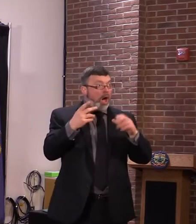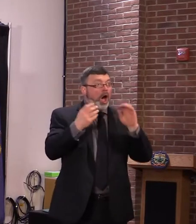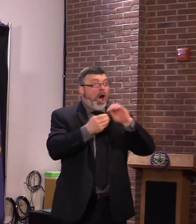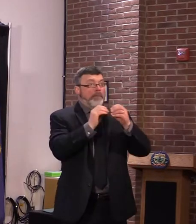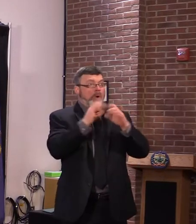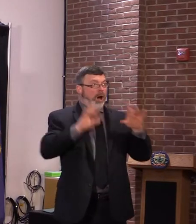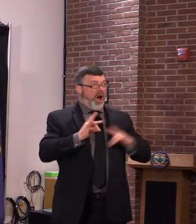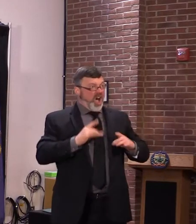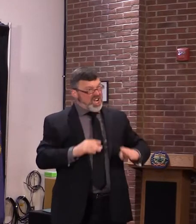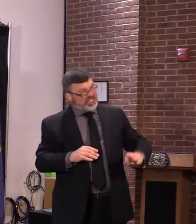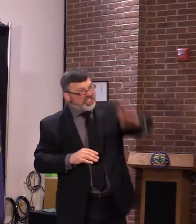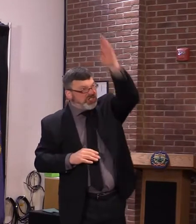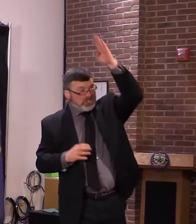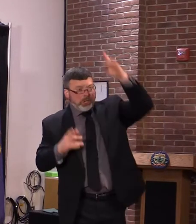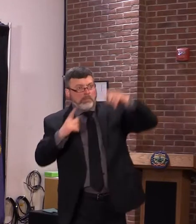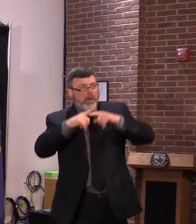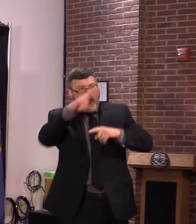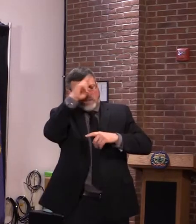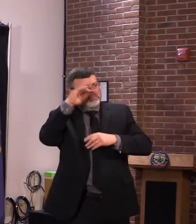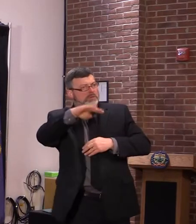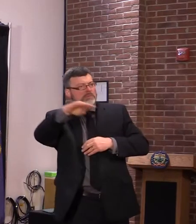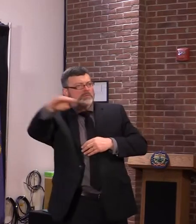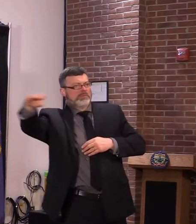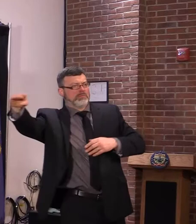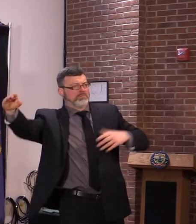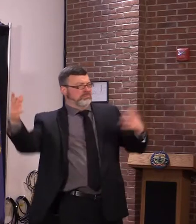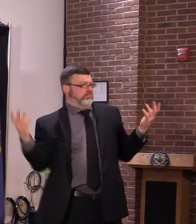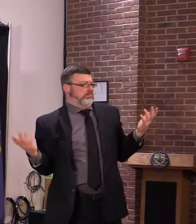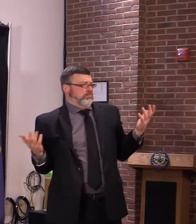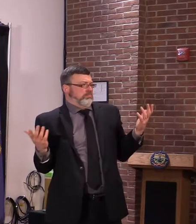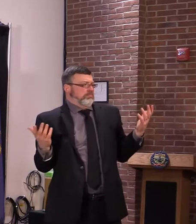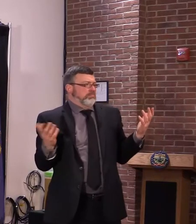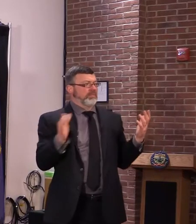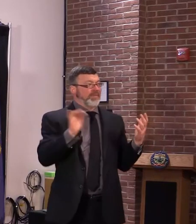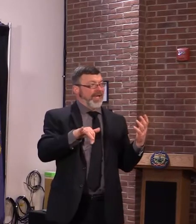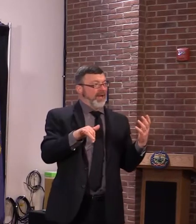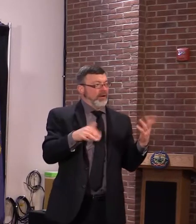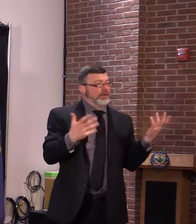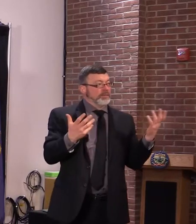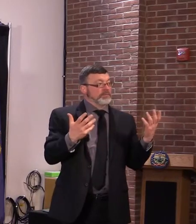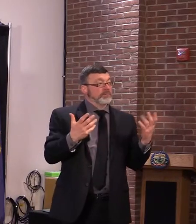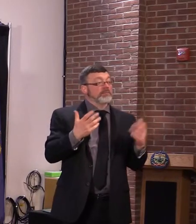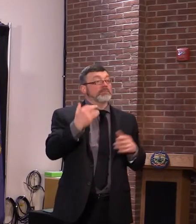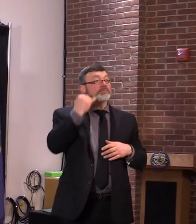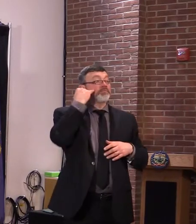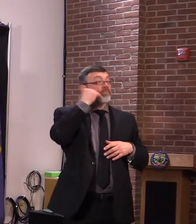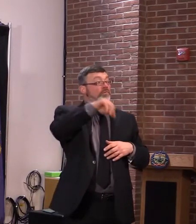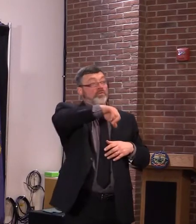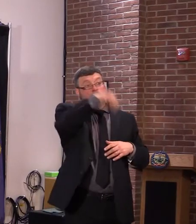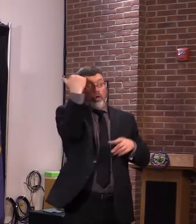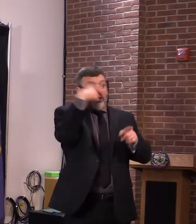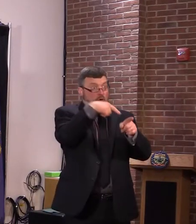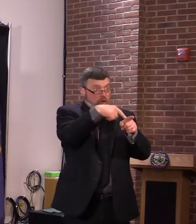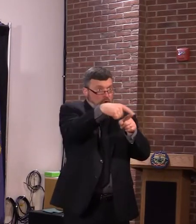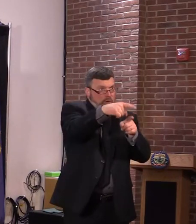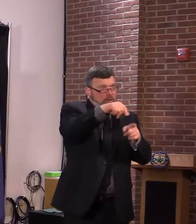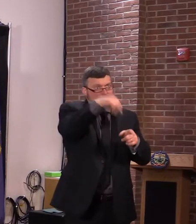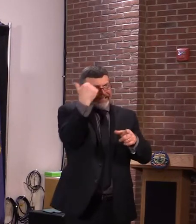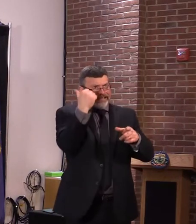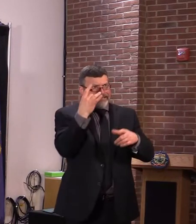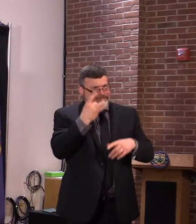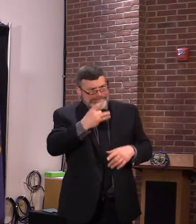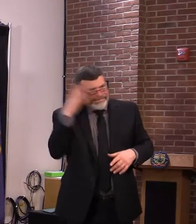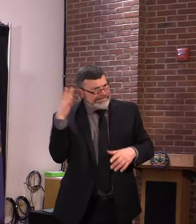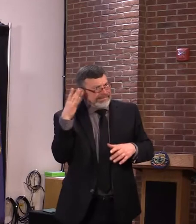serious. Because even as we said earlier, when you have a less severe variant, you may have less people in the hospital, but when you have way